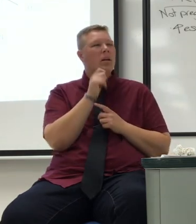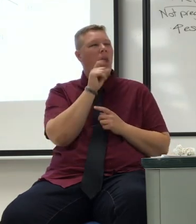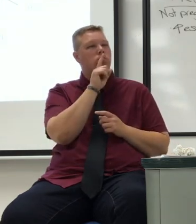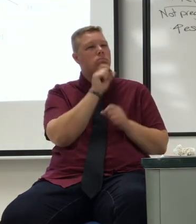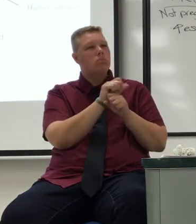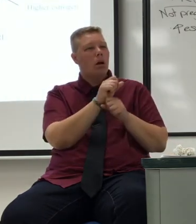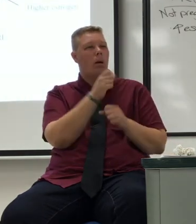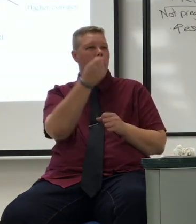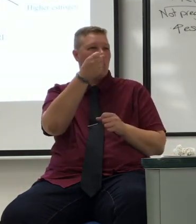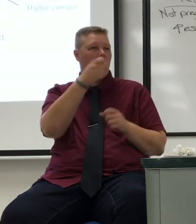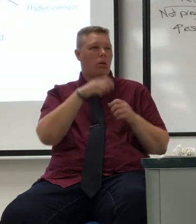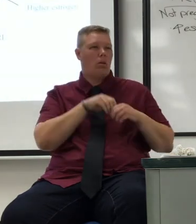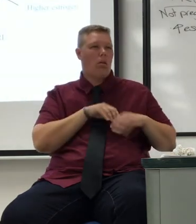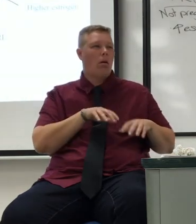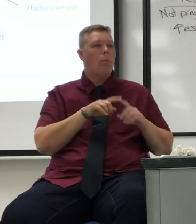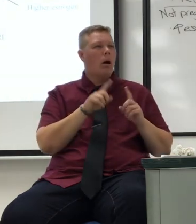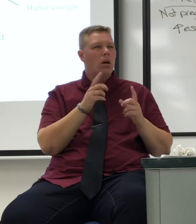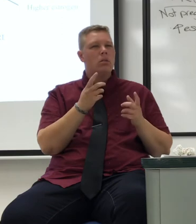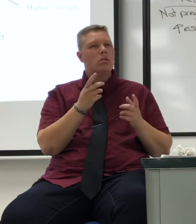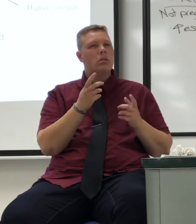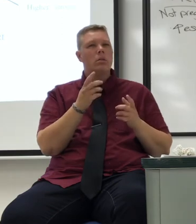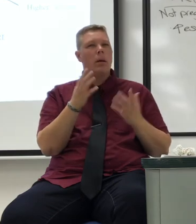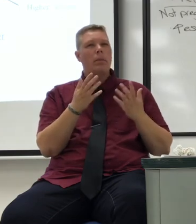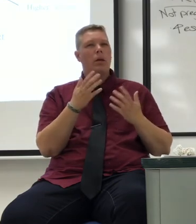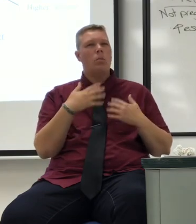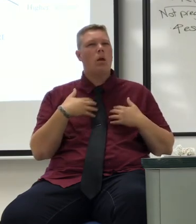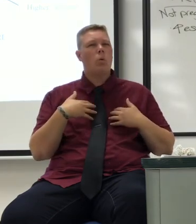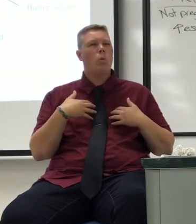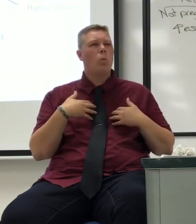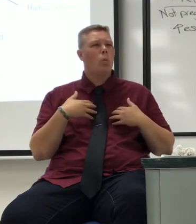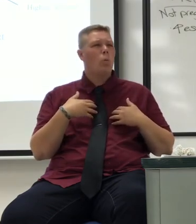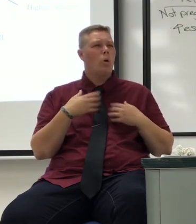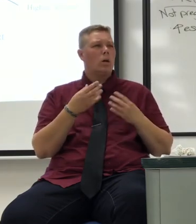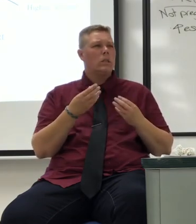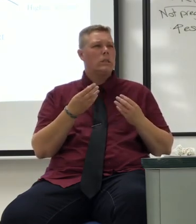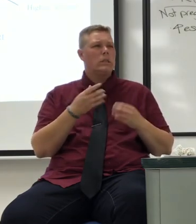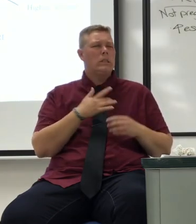But maybe you'll notice some breast tenderness or swelling.